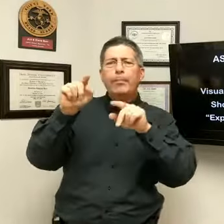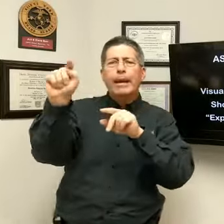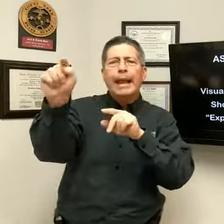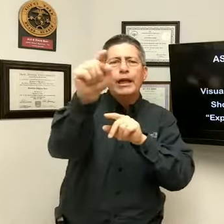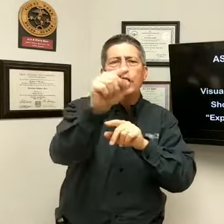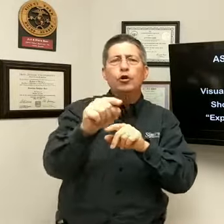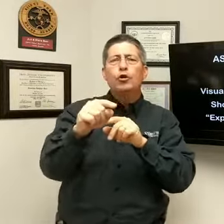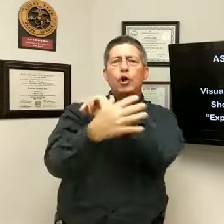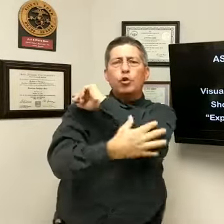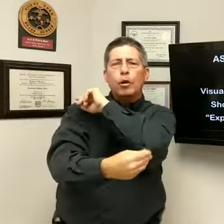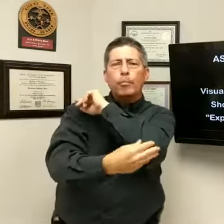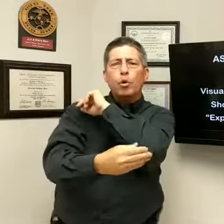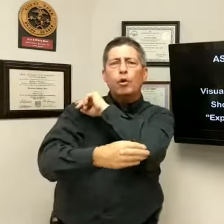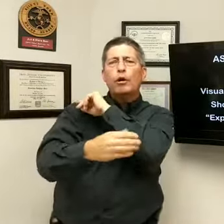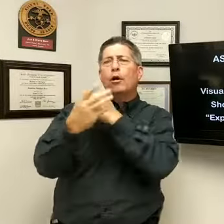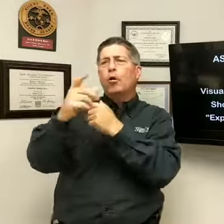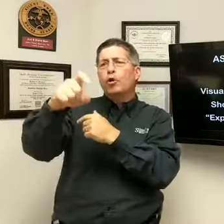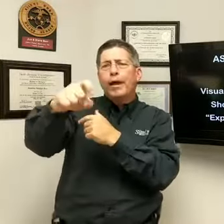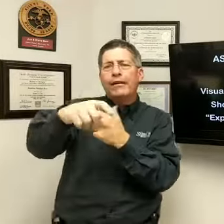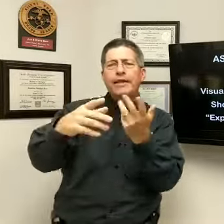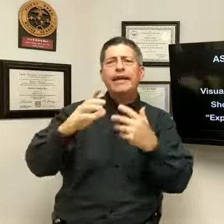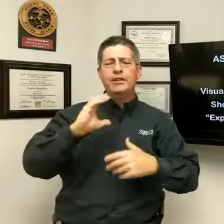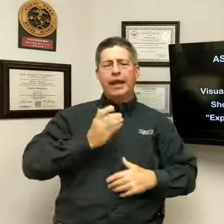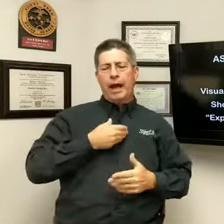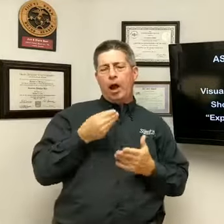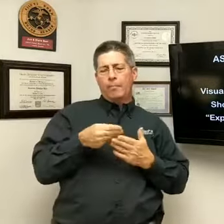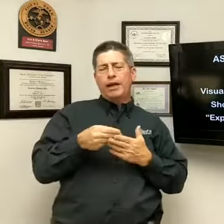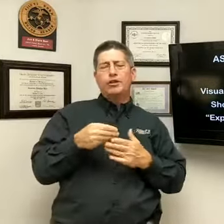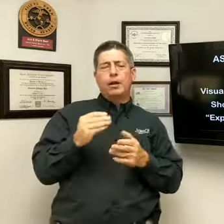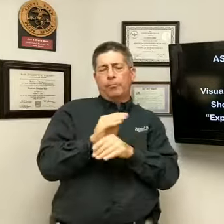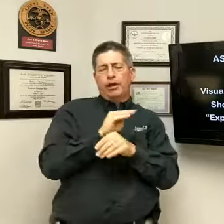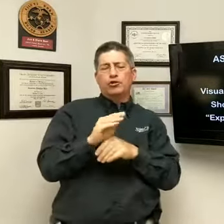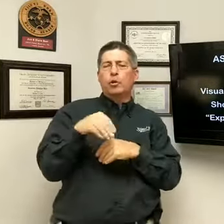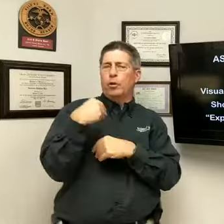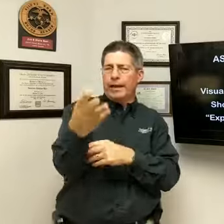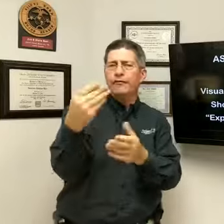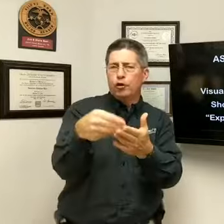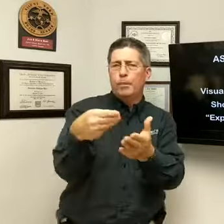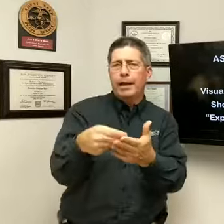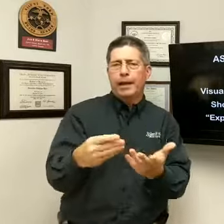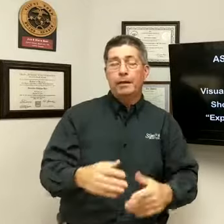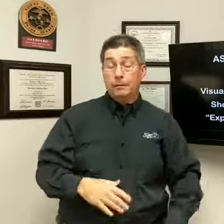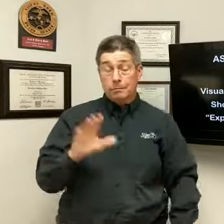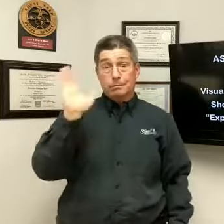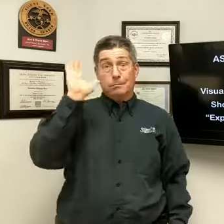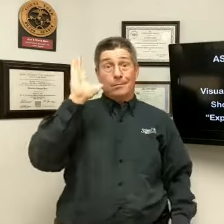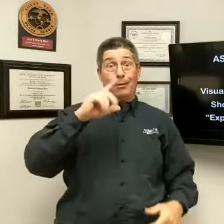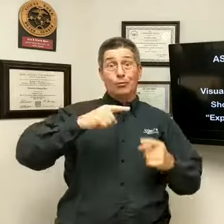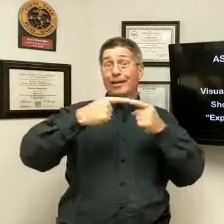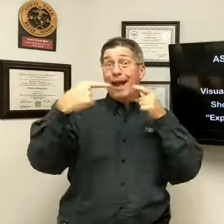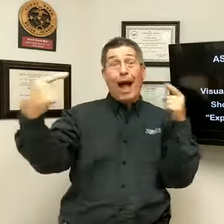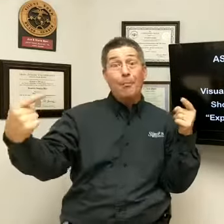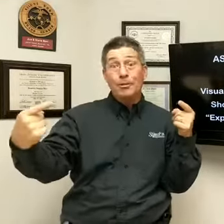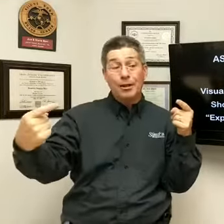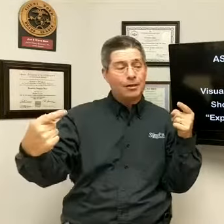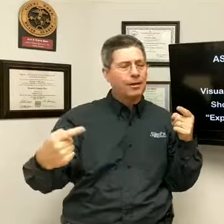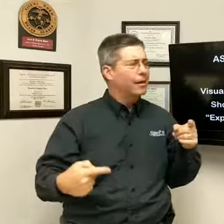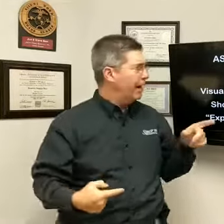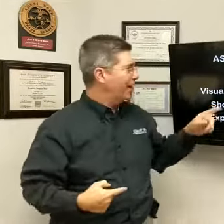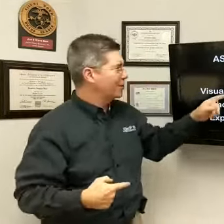like you who are poor or you have needs, and our ministry will give you money. That was right the opposite. So you